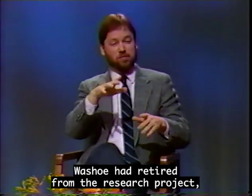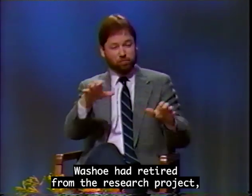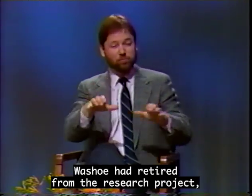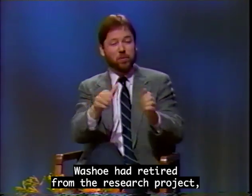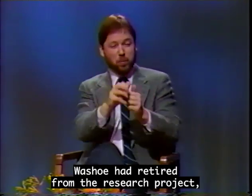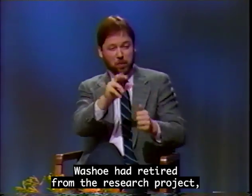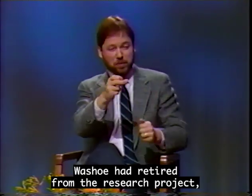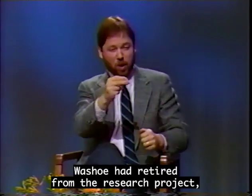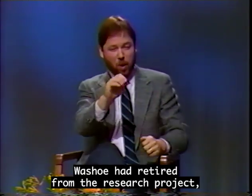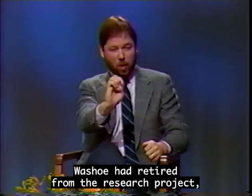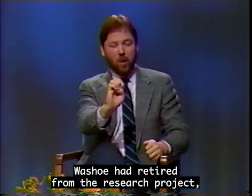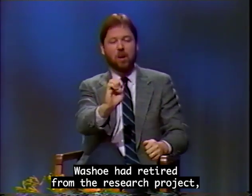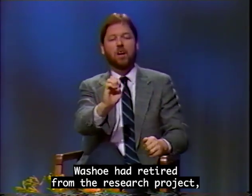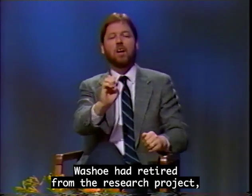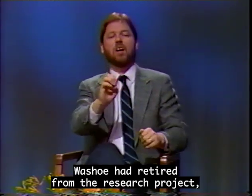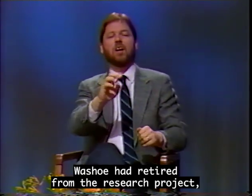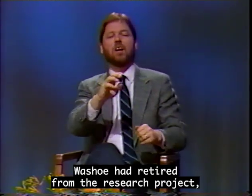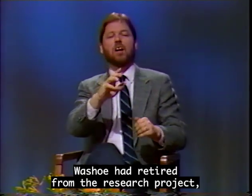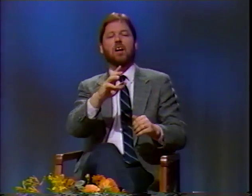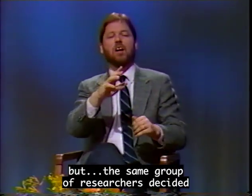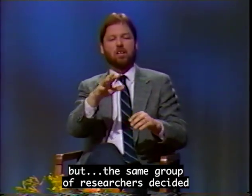from the research project. But